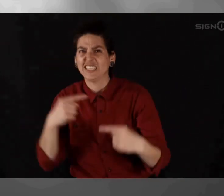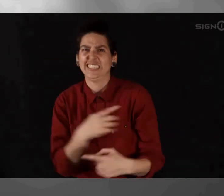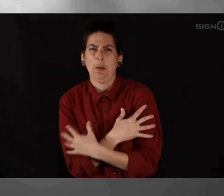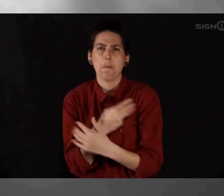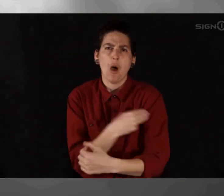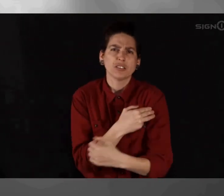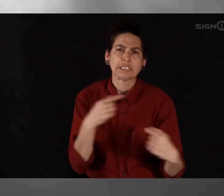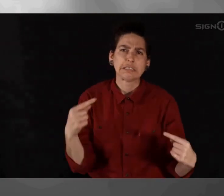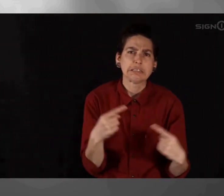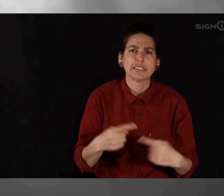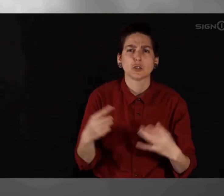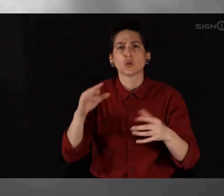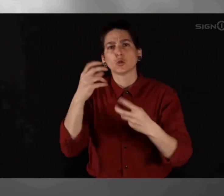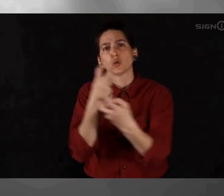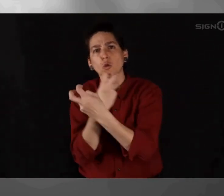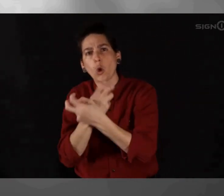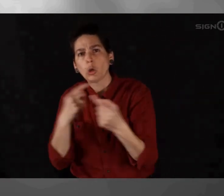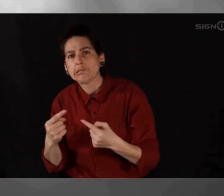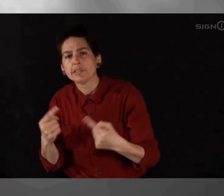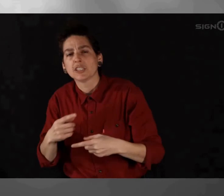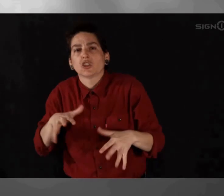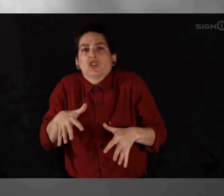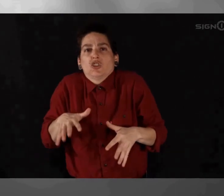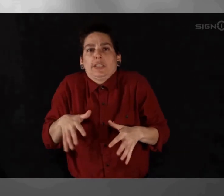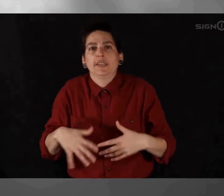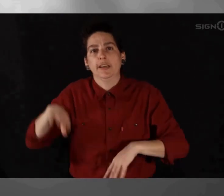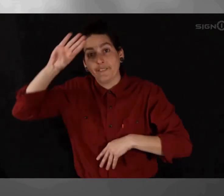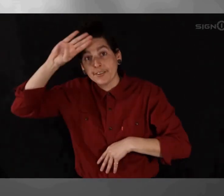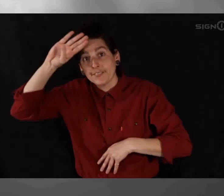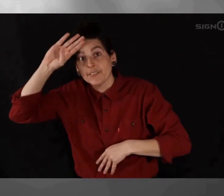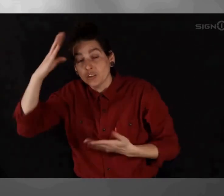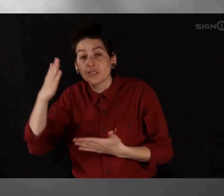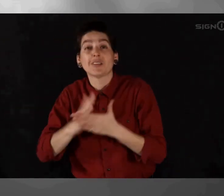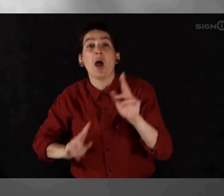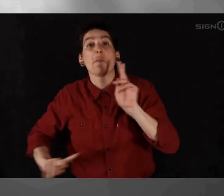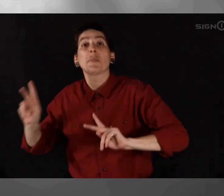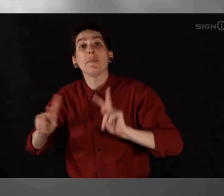fever. Some people might have some mild nausea, vomiting, or